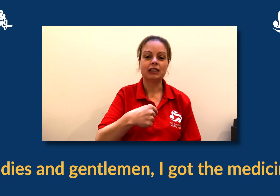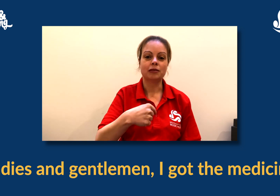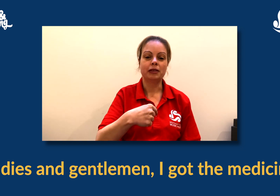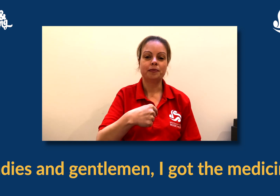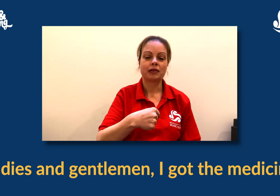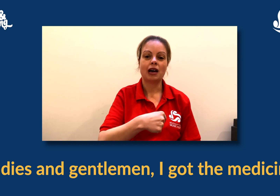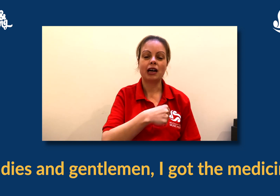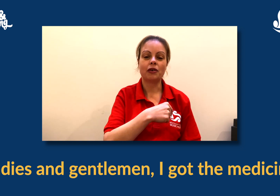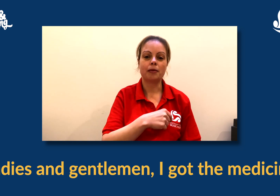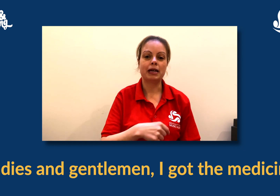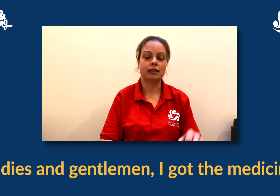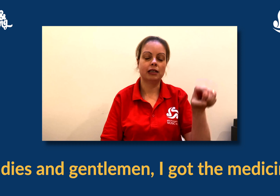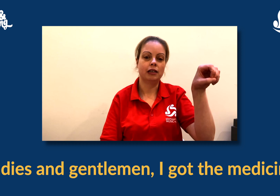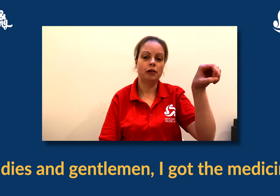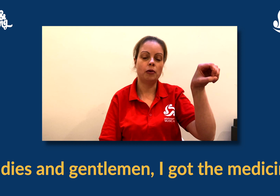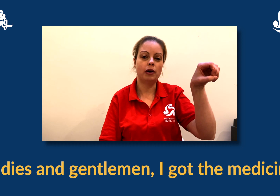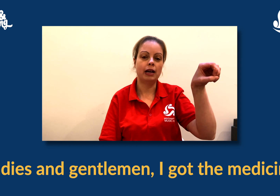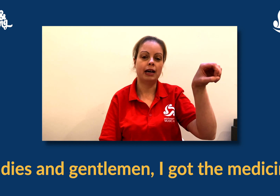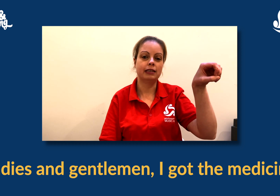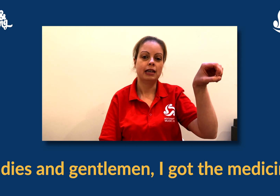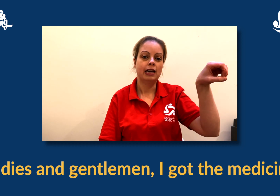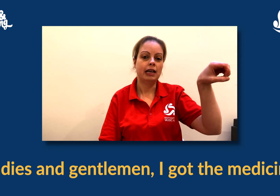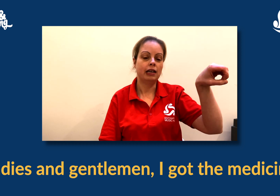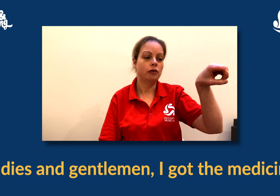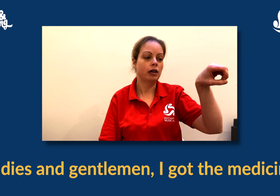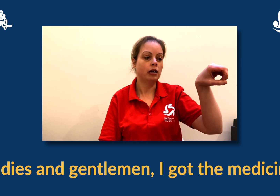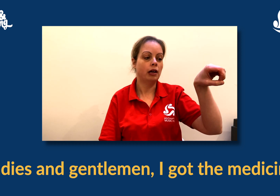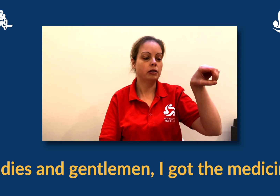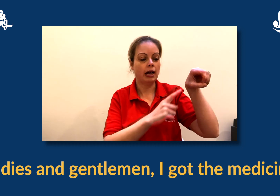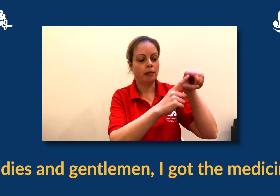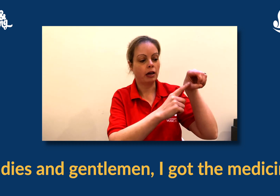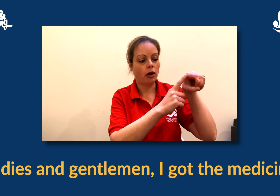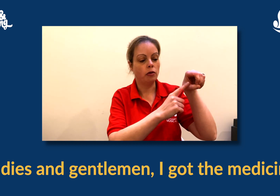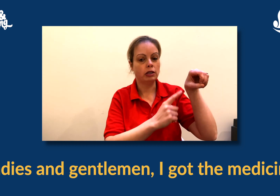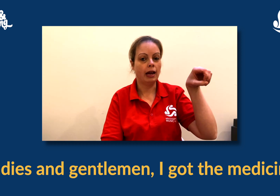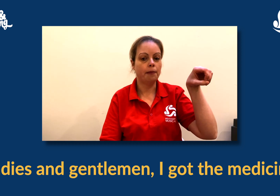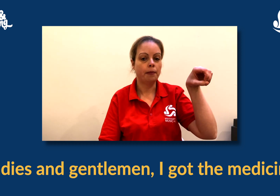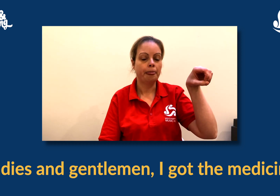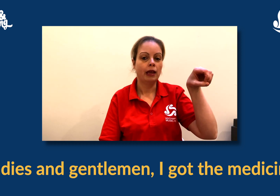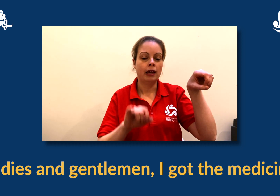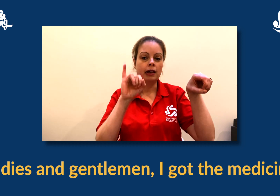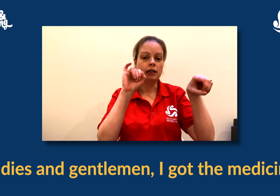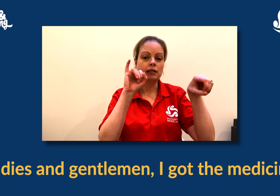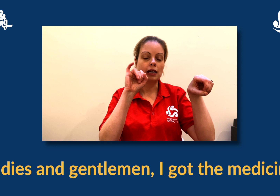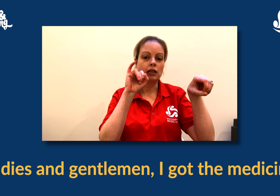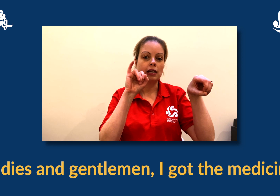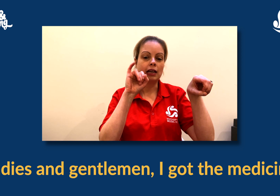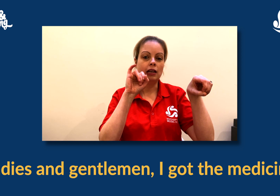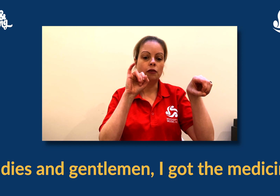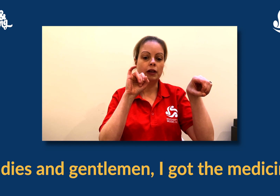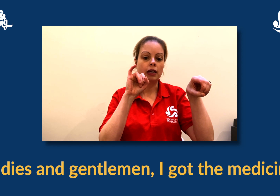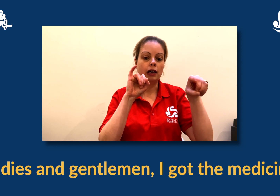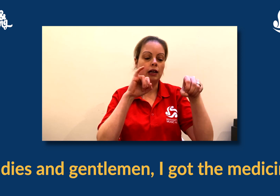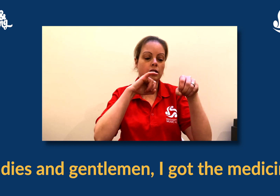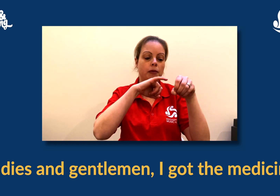and gentlemen, I got the medicine. You put one hand in a little curl up shape, like an O shape. And then the second hand, you're going to get your